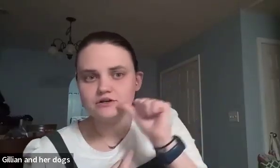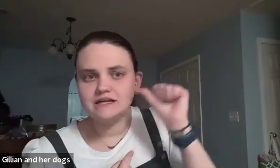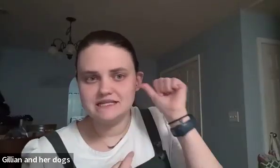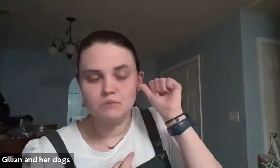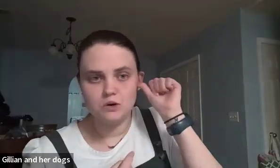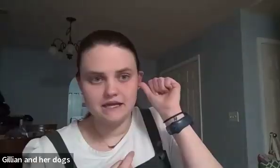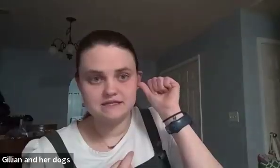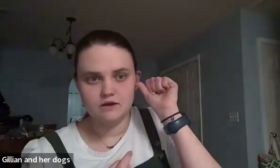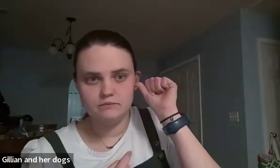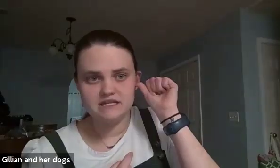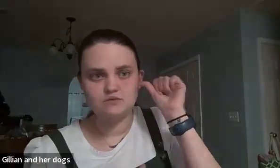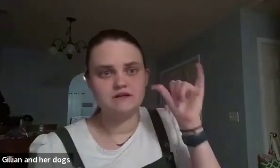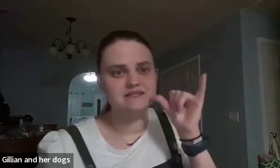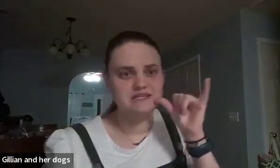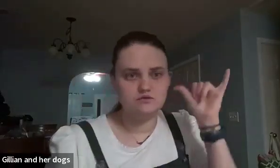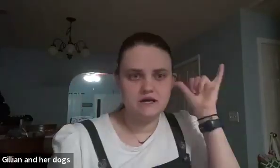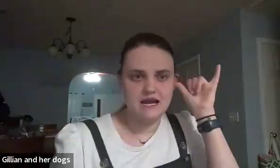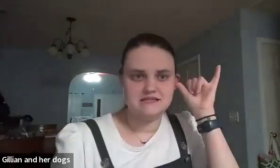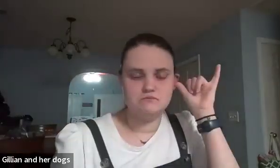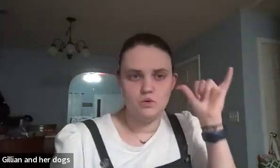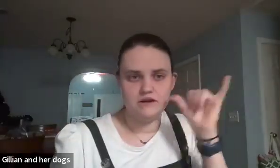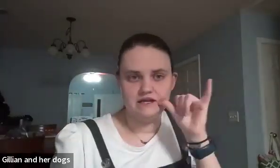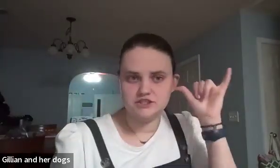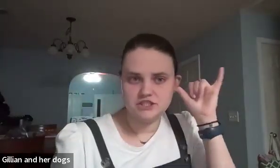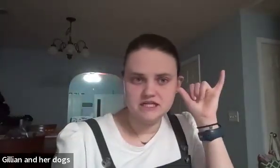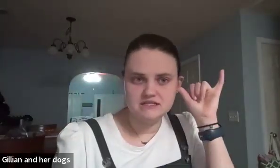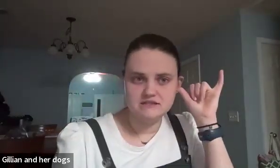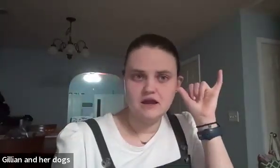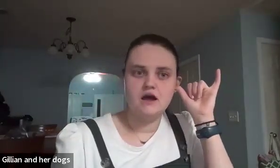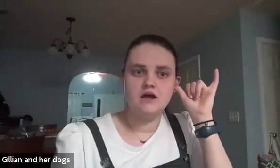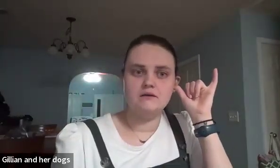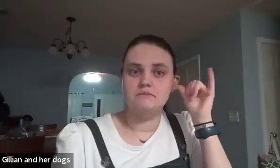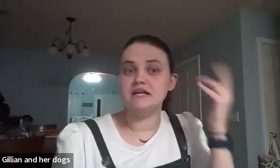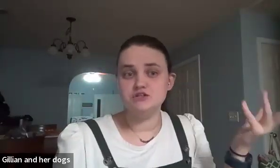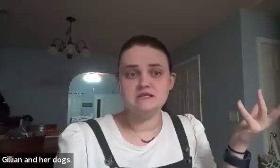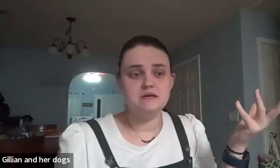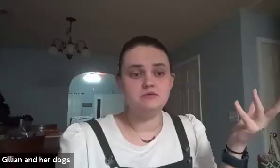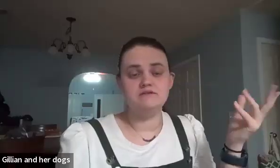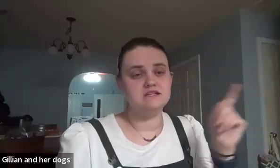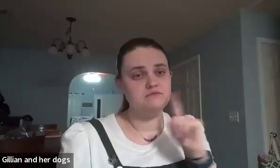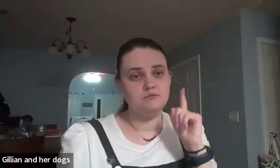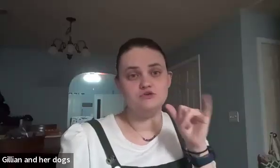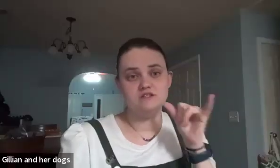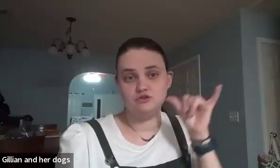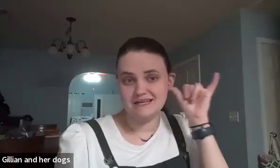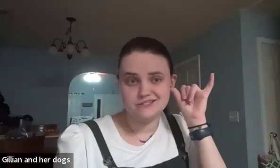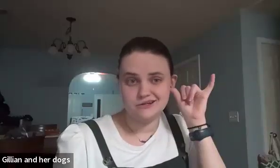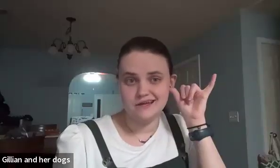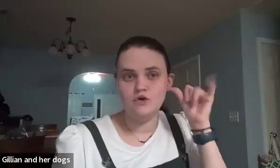here is more ASL based, whereas this one has more English in it. But I do see people, even deaf people, who still do yesterday